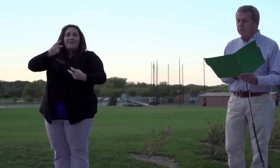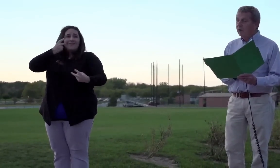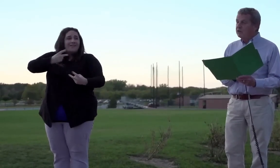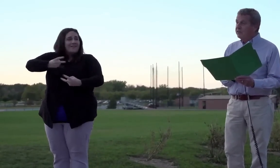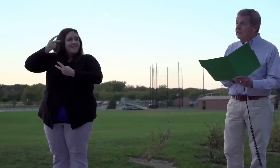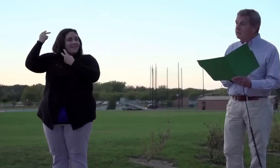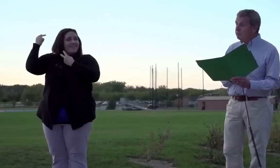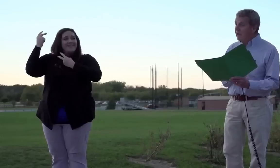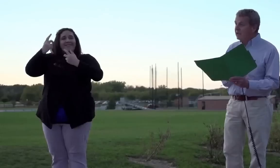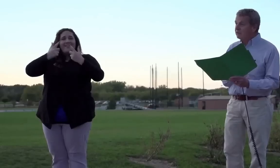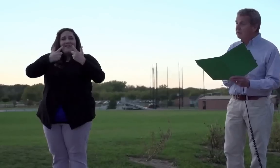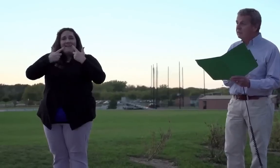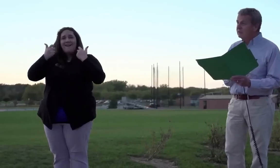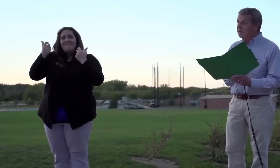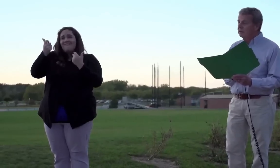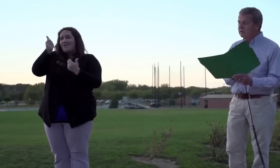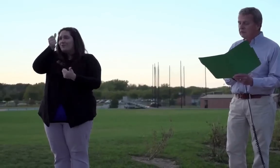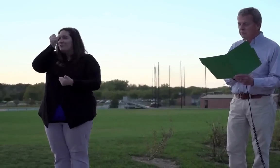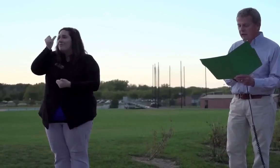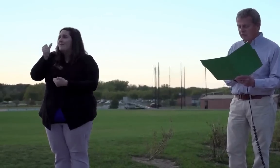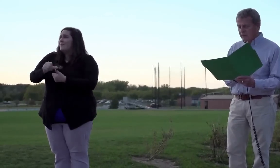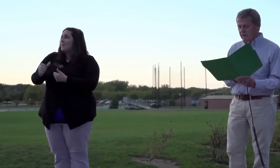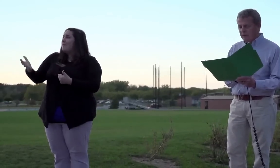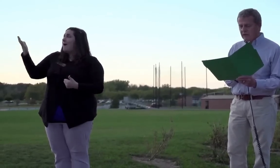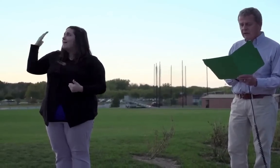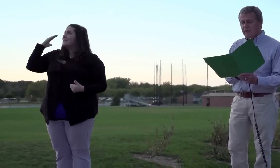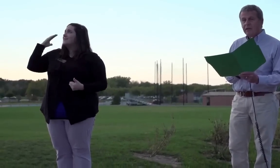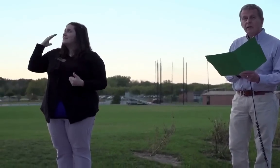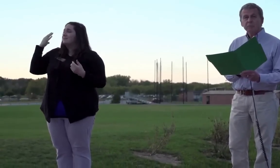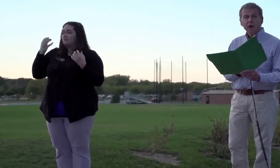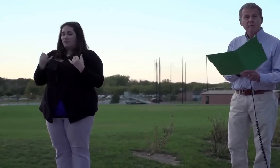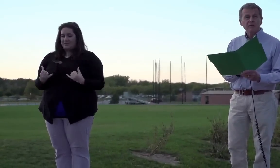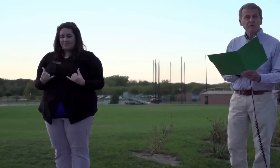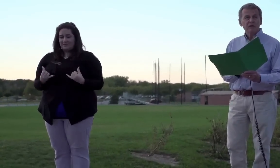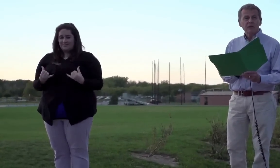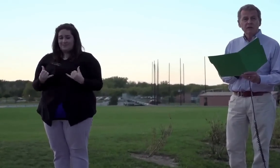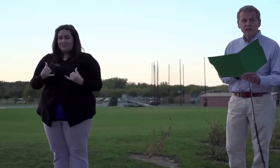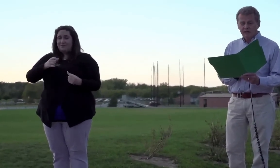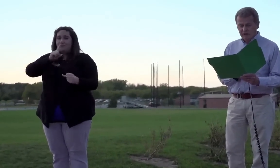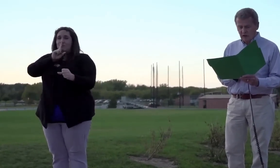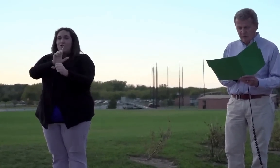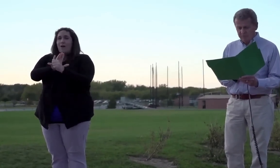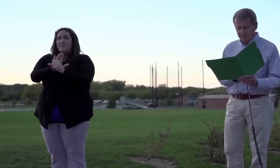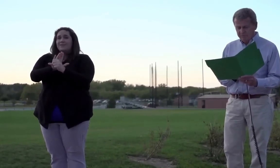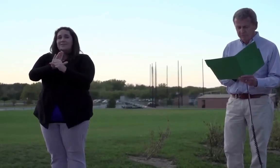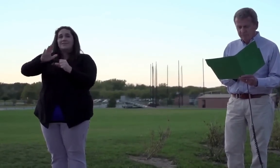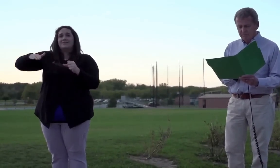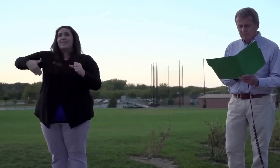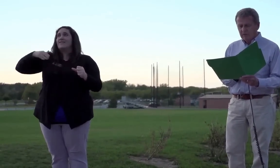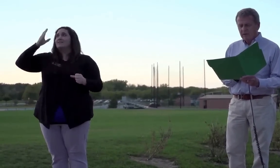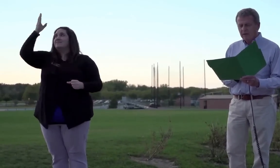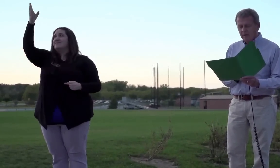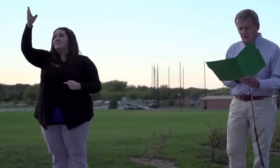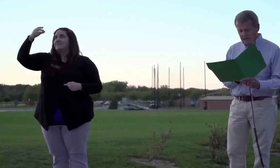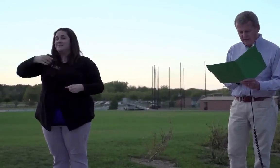things past, present, and promised yet to come.